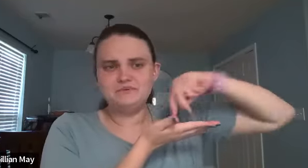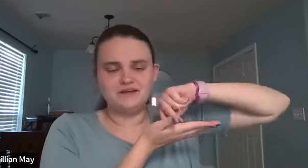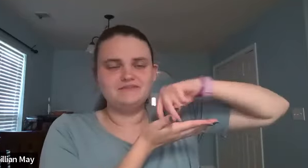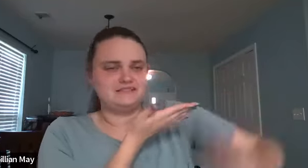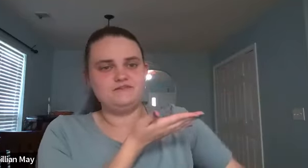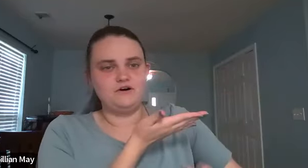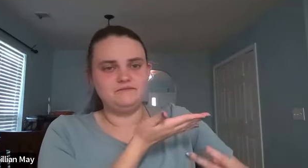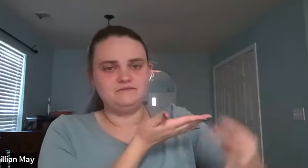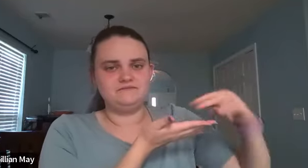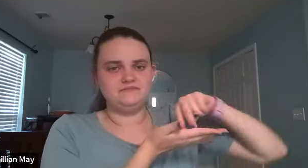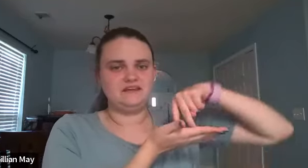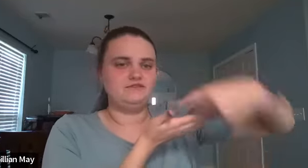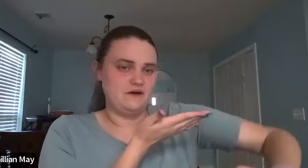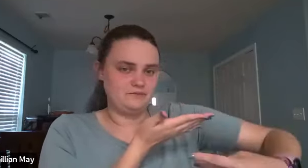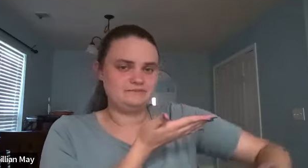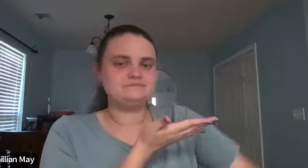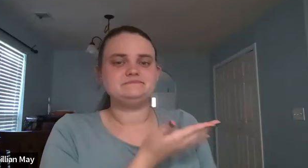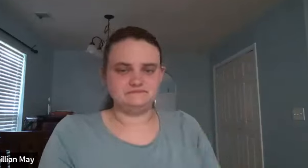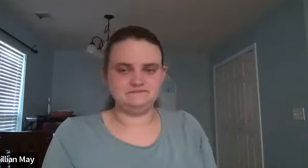but that's fall. Like you fell.